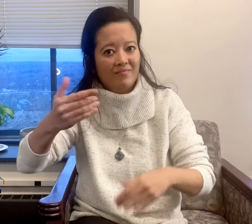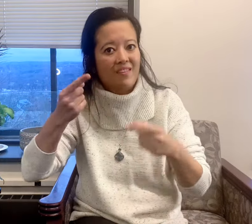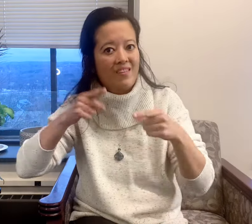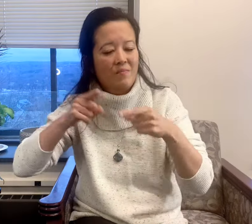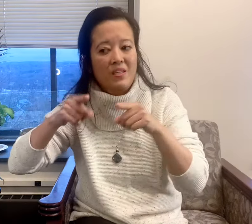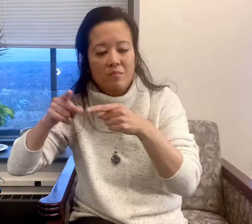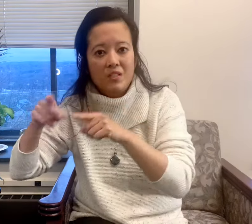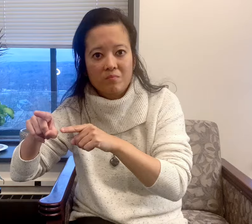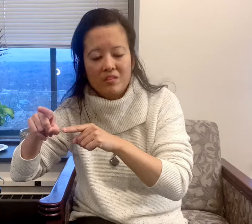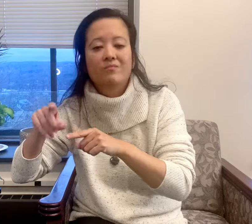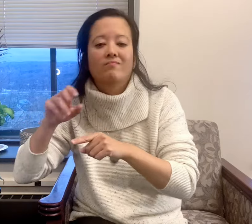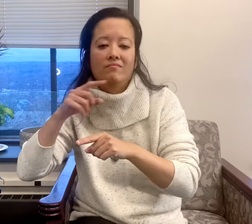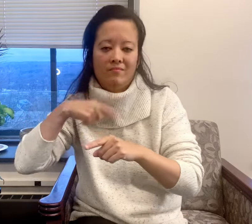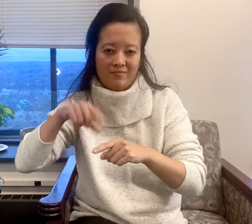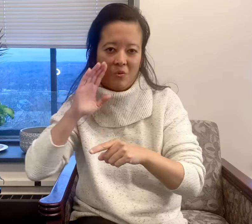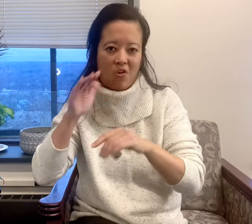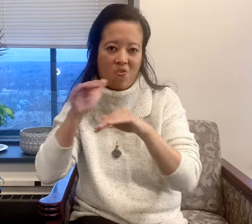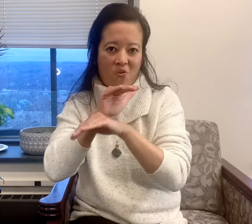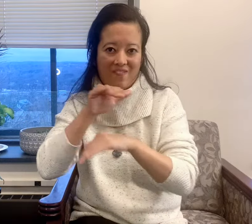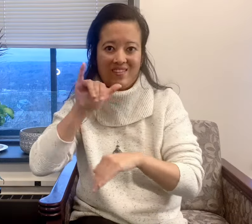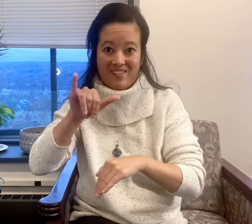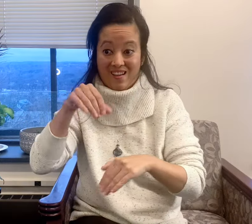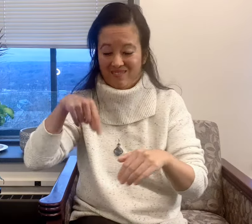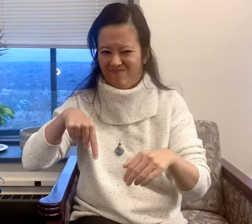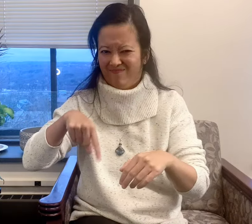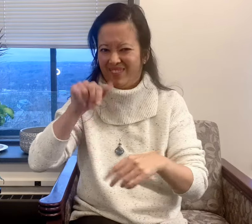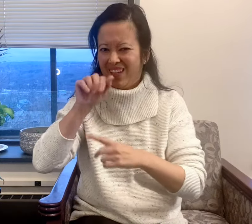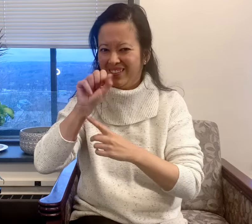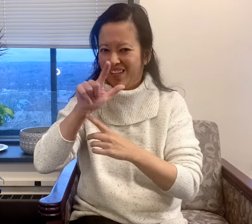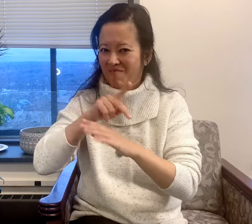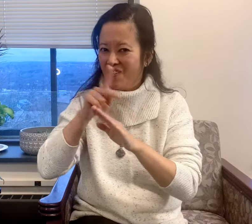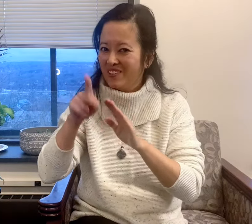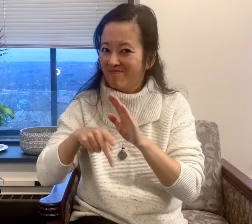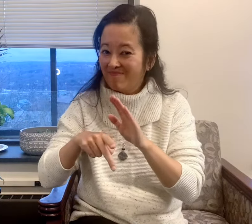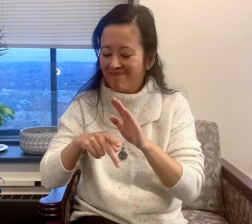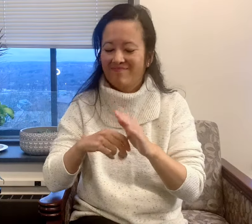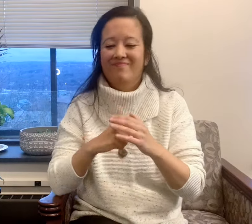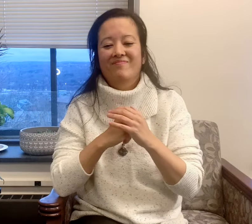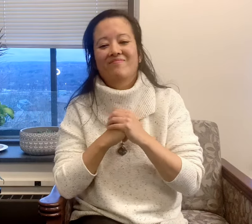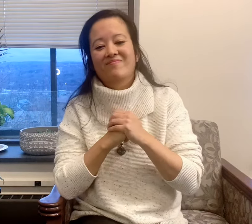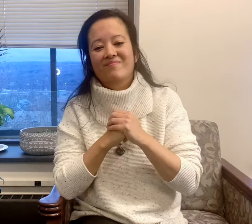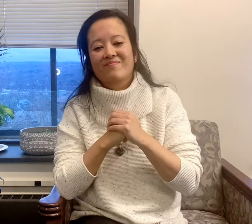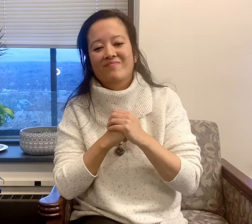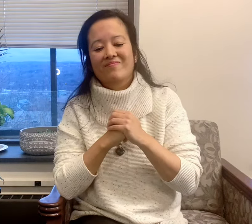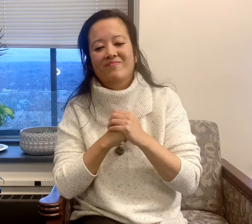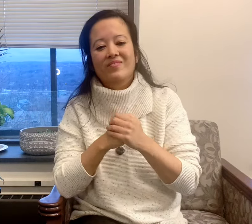it has been going on and happening for such a long time, so we will be discussing that in this program.